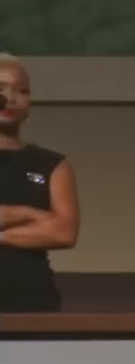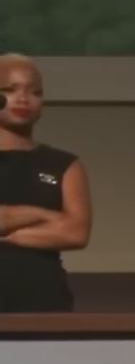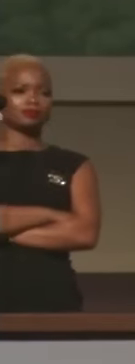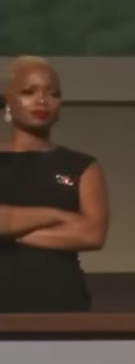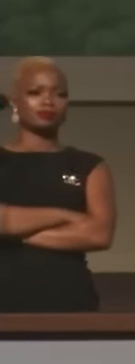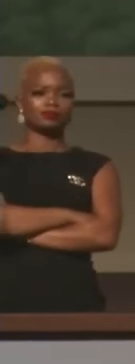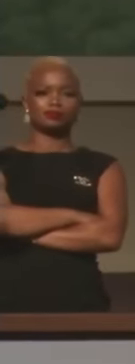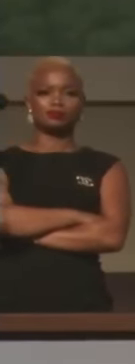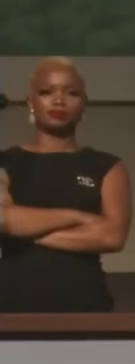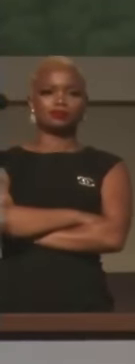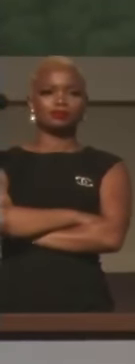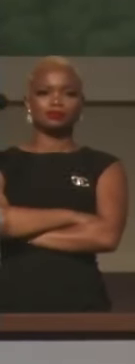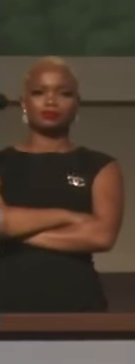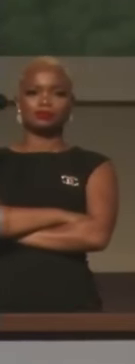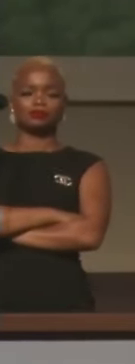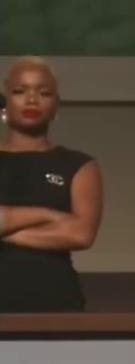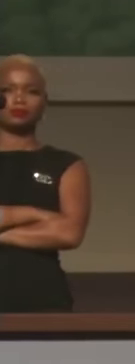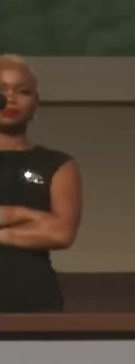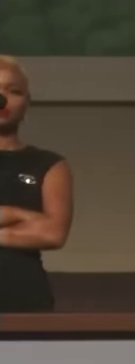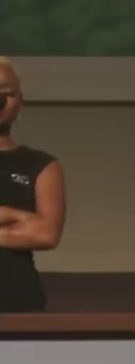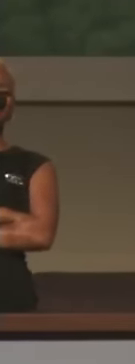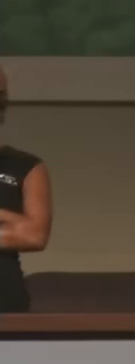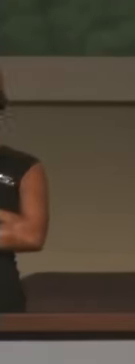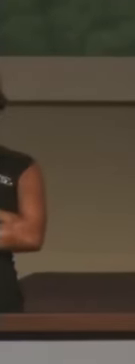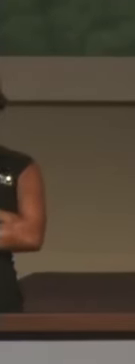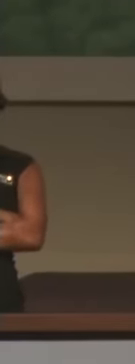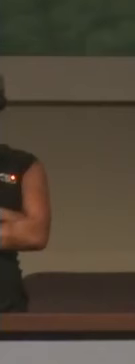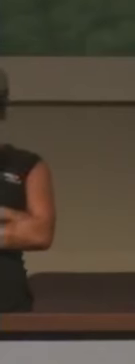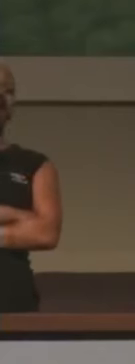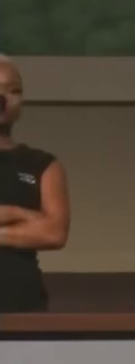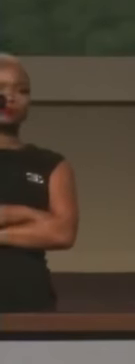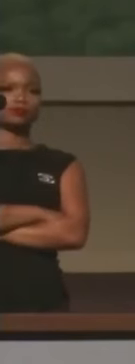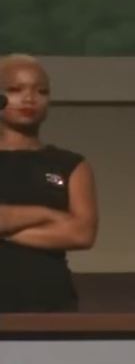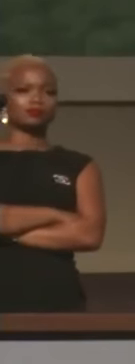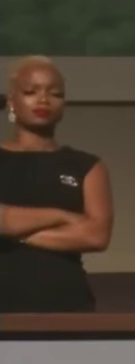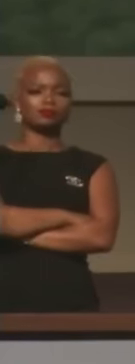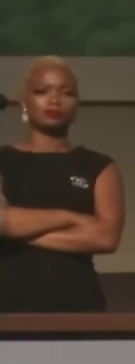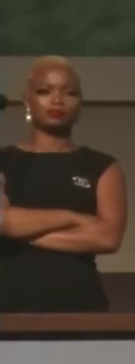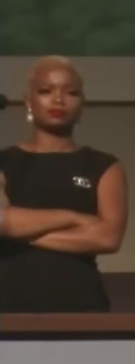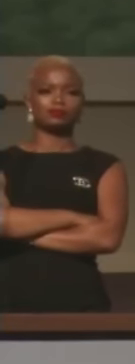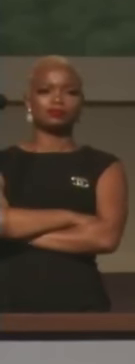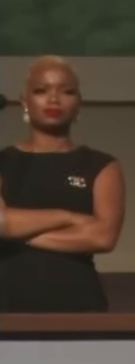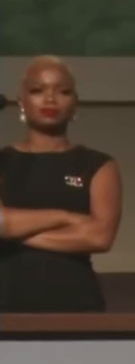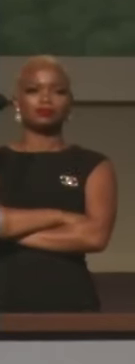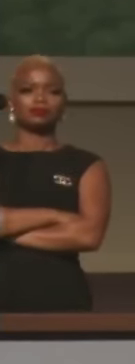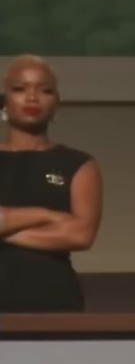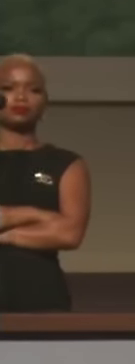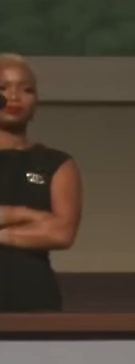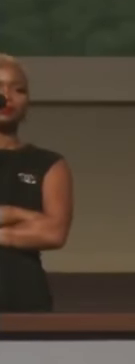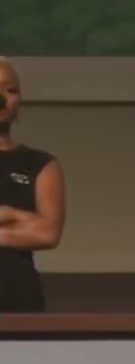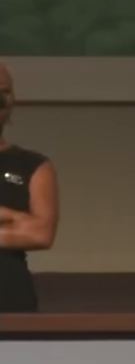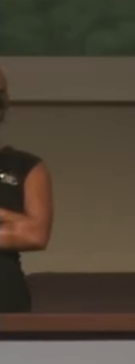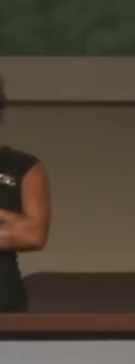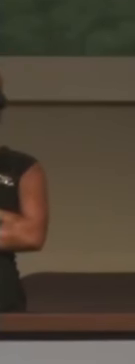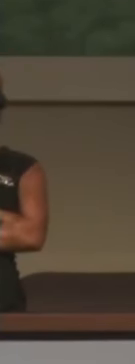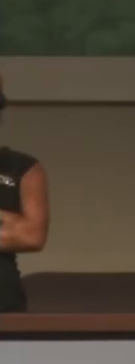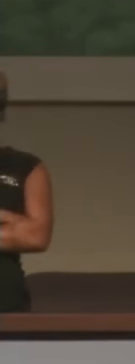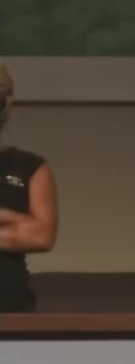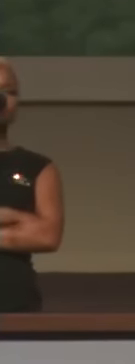and you find it hard to even brea.